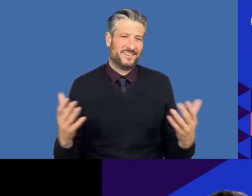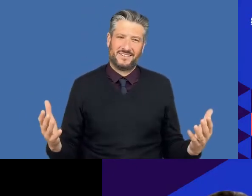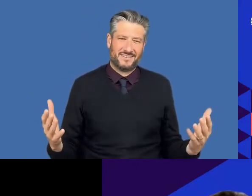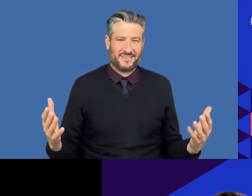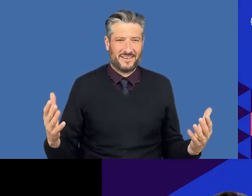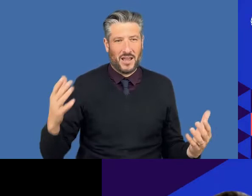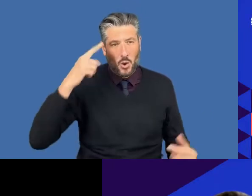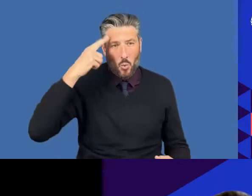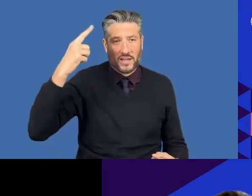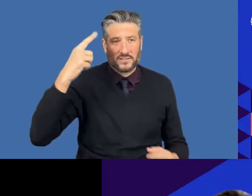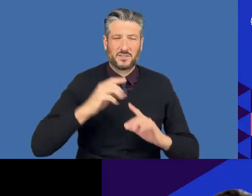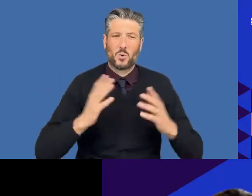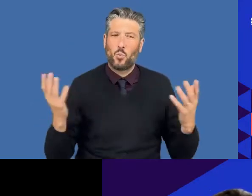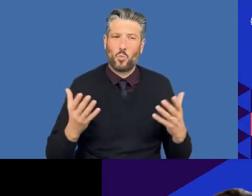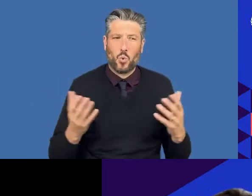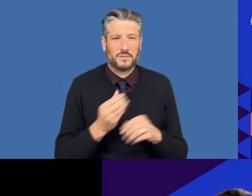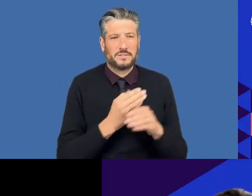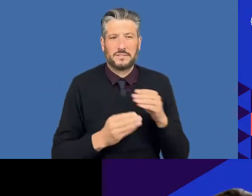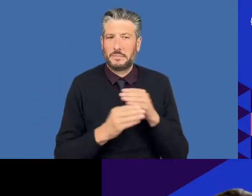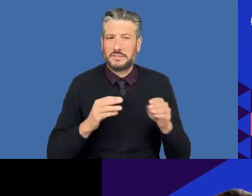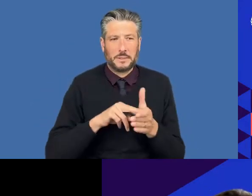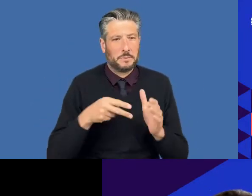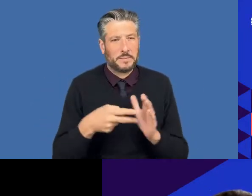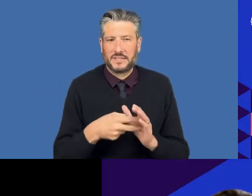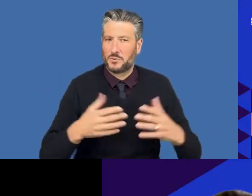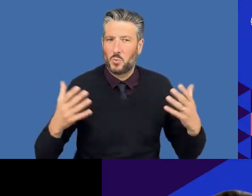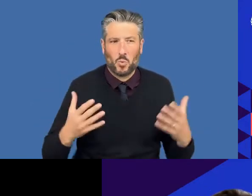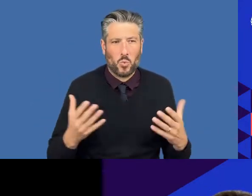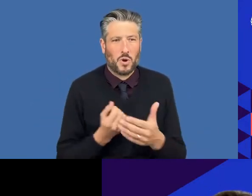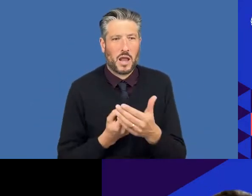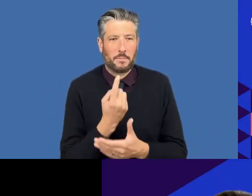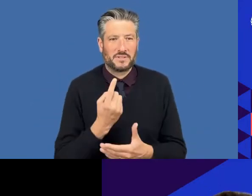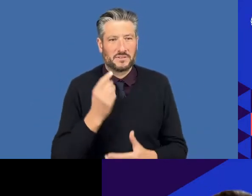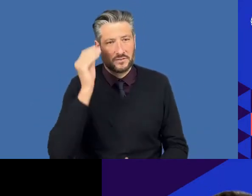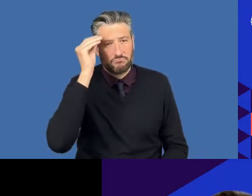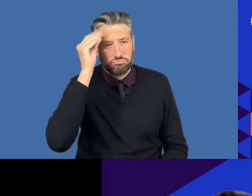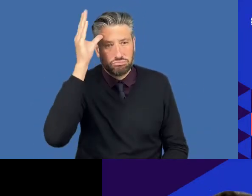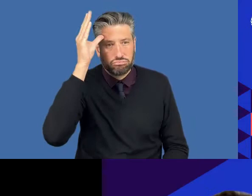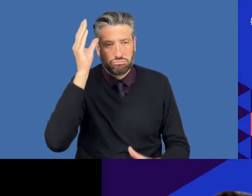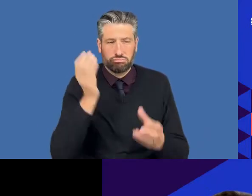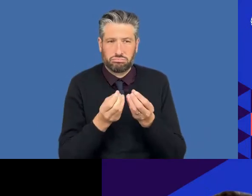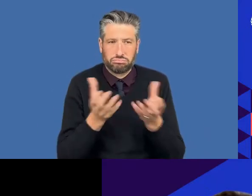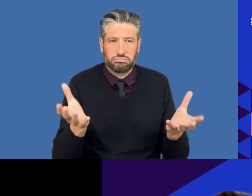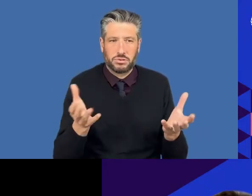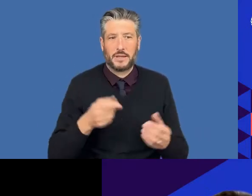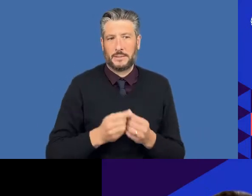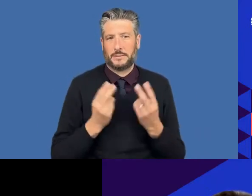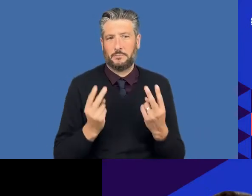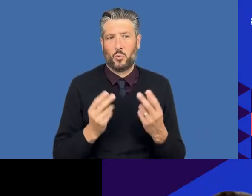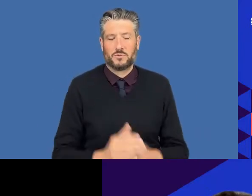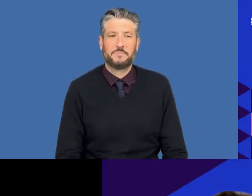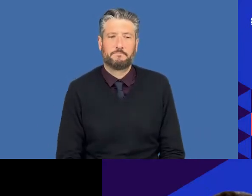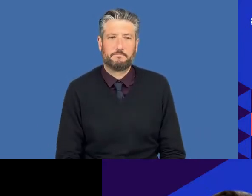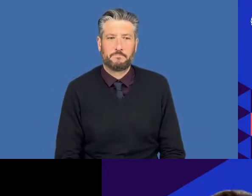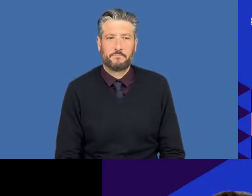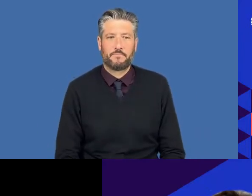that's an important point. I think working with companies, that those in charge of accessibility still need to convince their top management